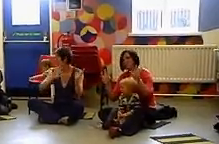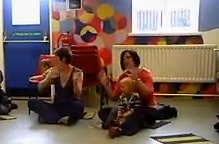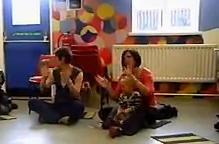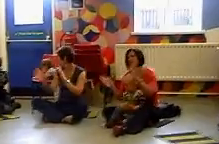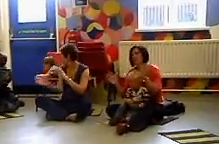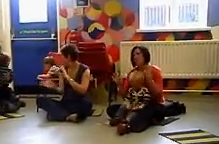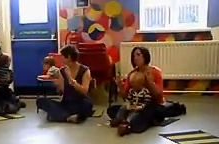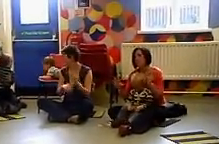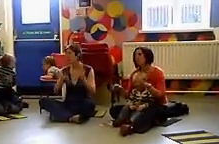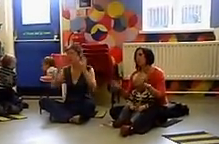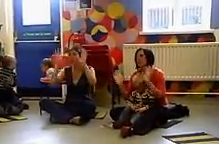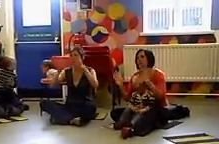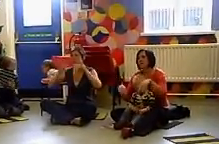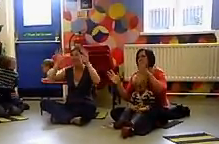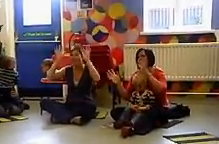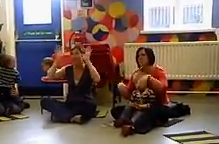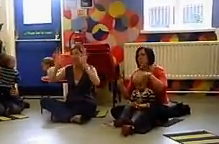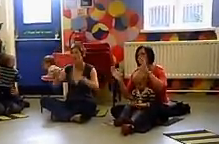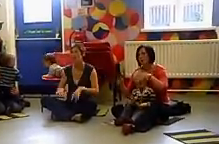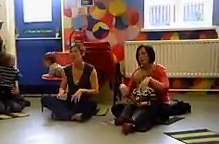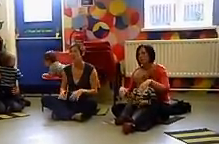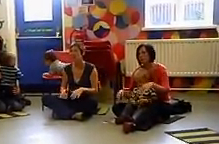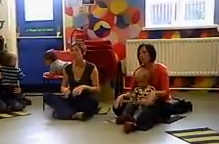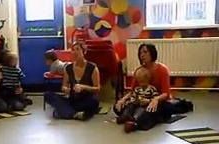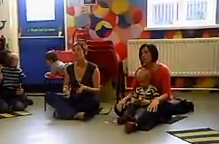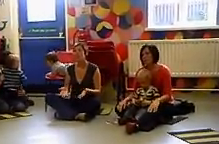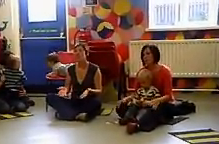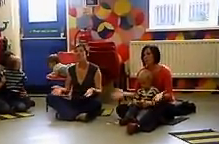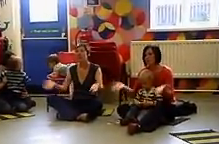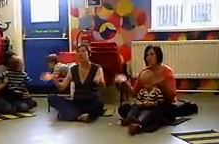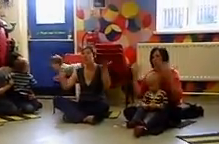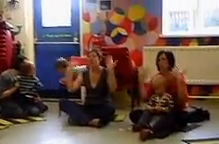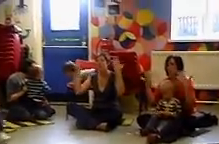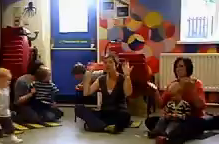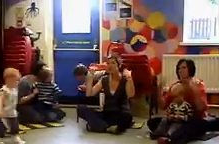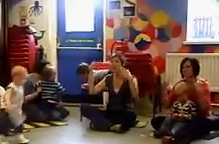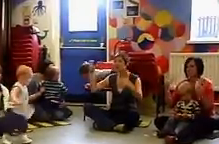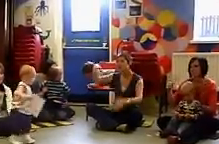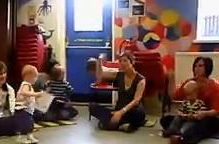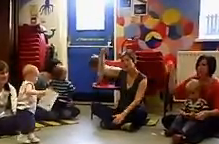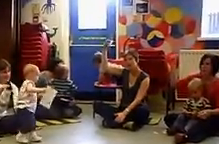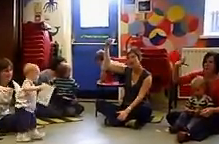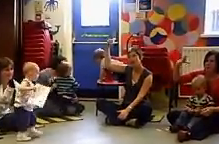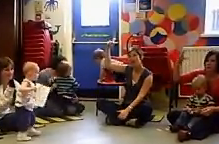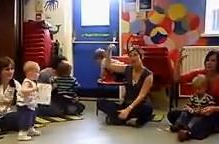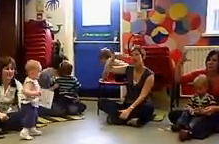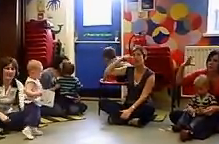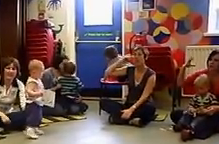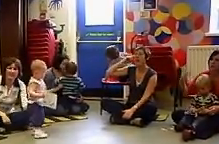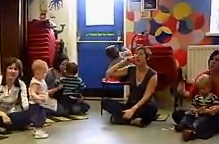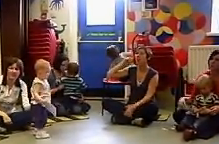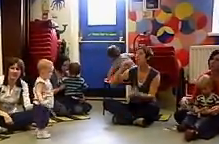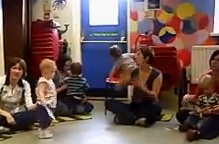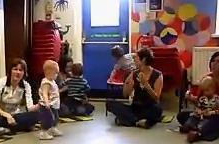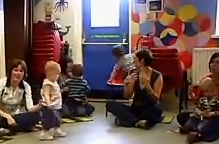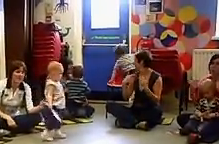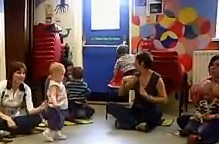snowy or is it rain? Is it windy or sunny day? Weather's